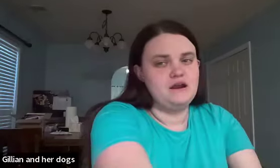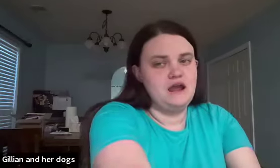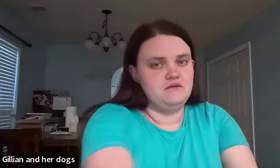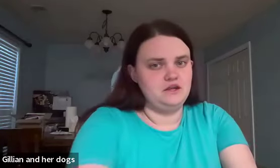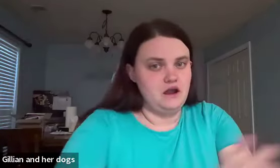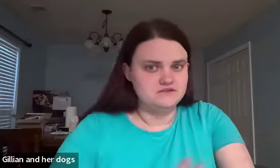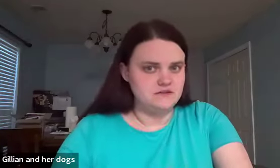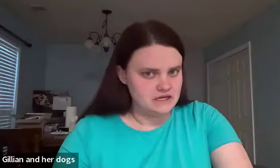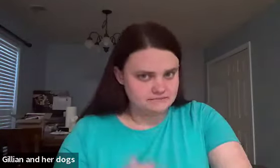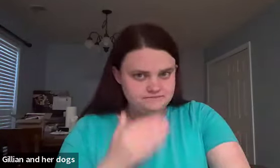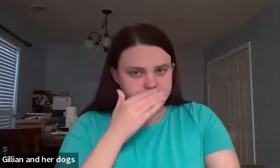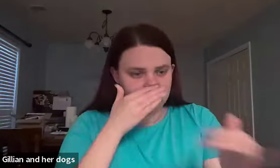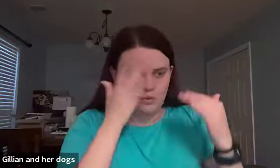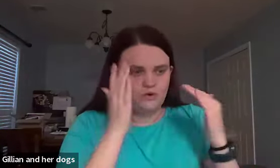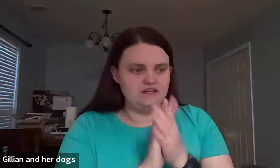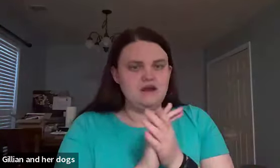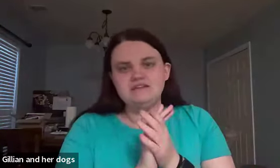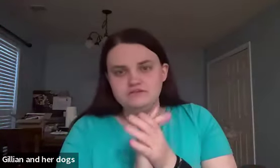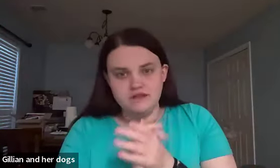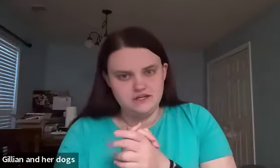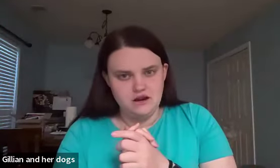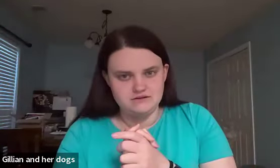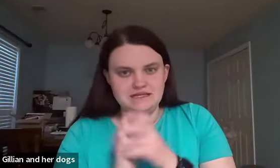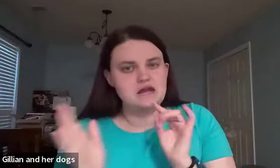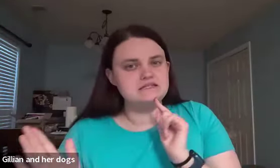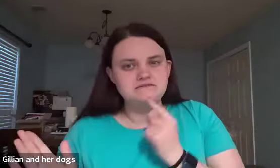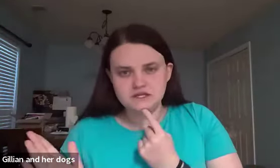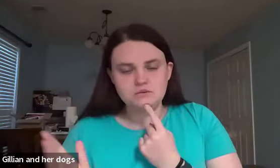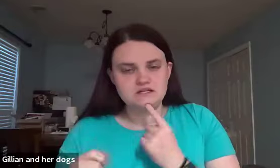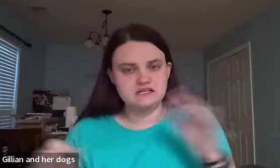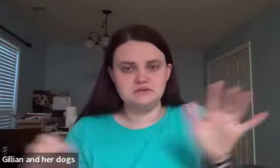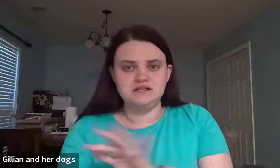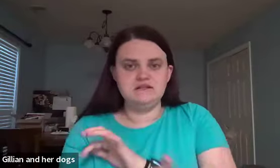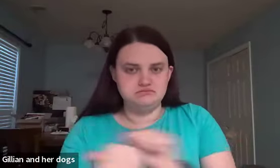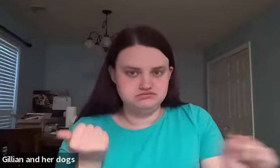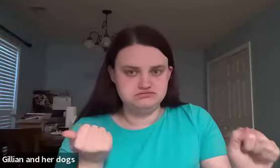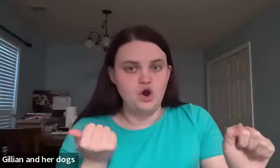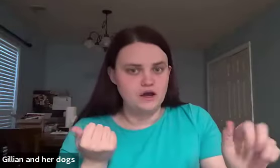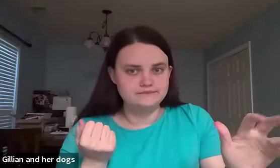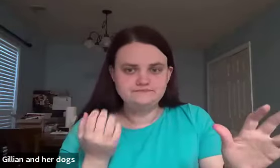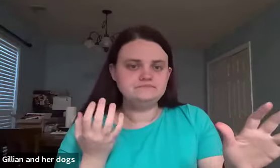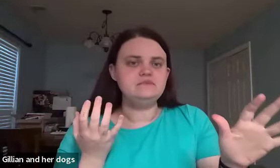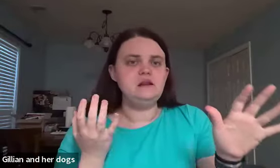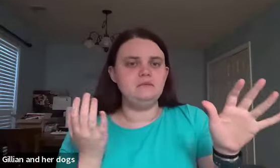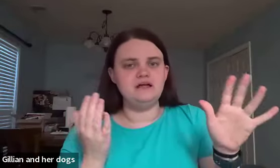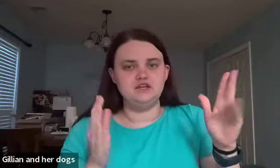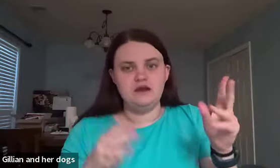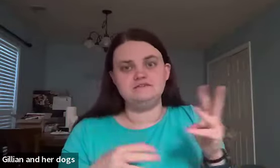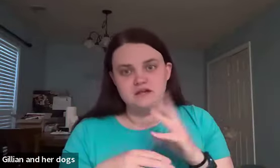had like your house flooded, or like you had a little flood in your house, like not a severe where it's like completely like gone, but like you had a flood